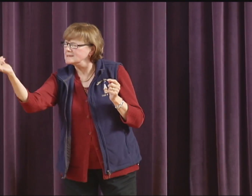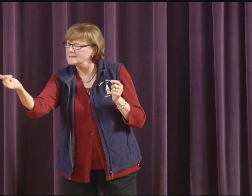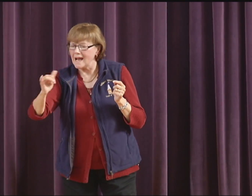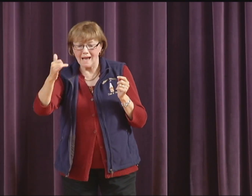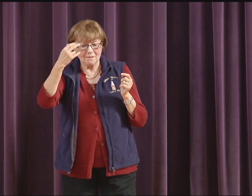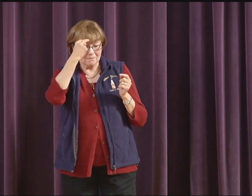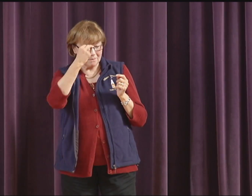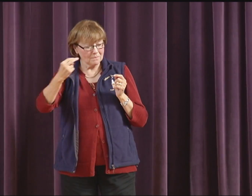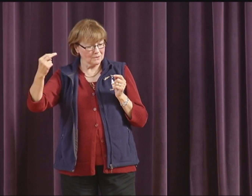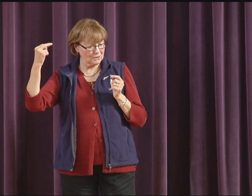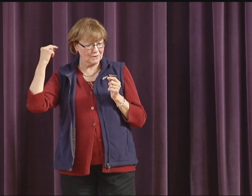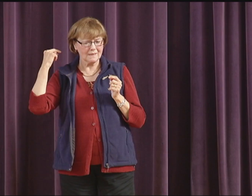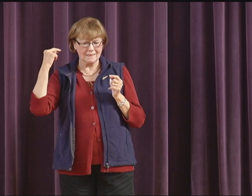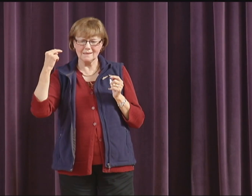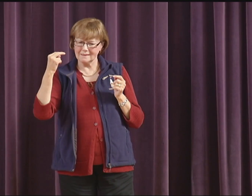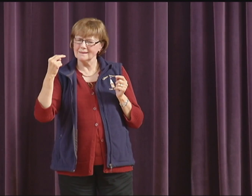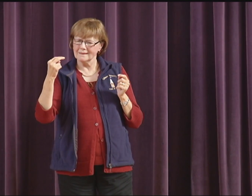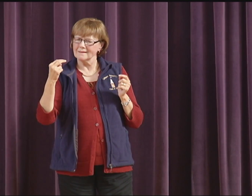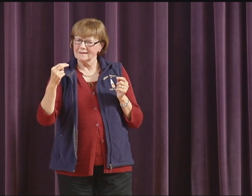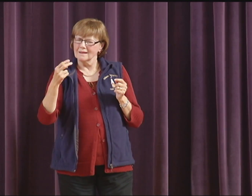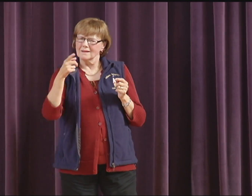Yes, you remember those memories.